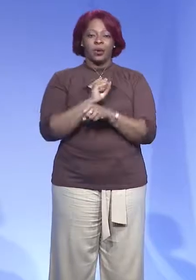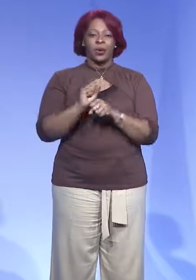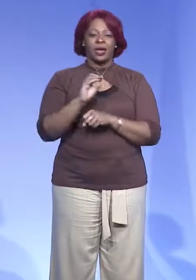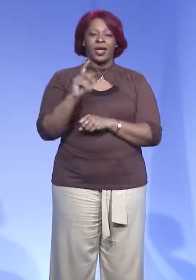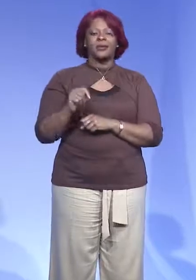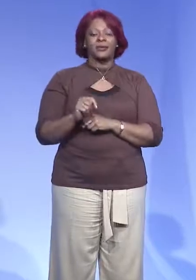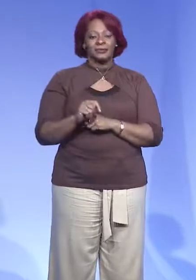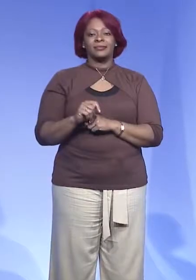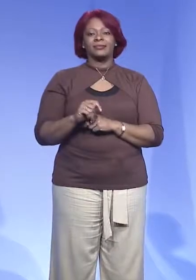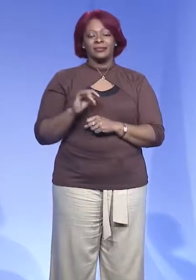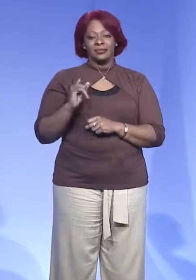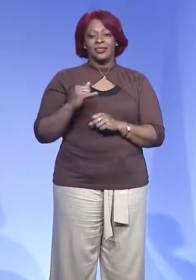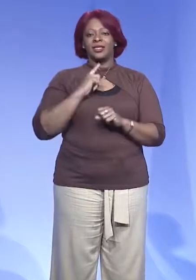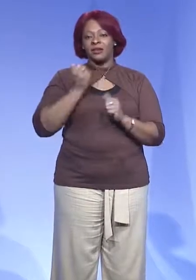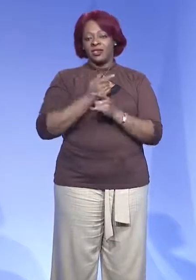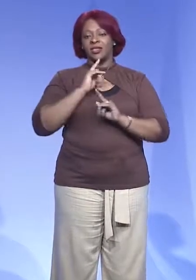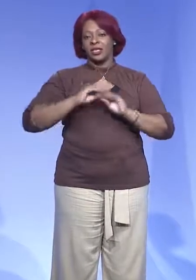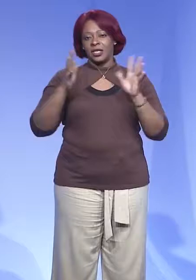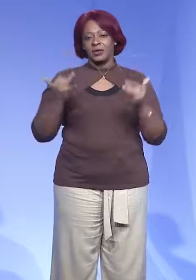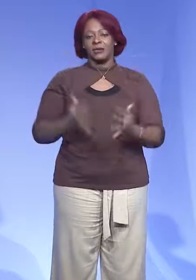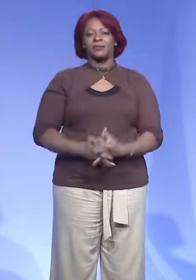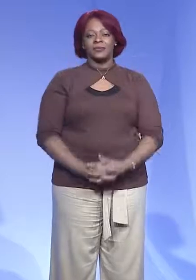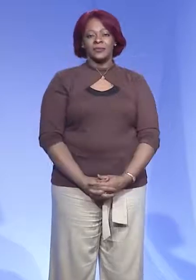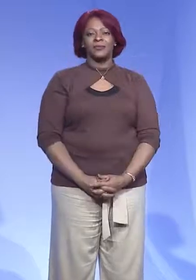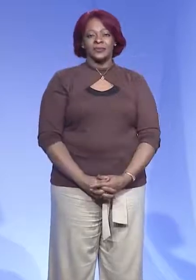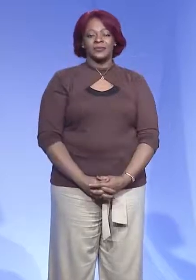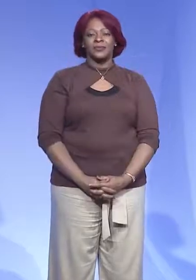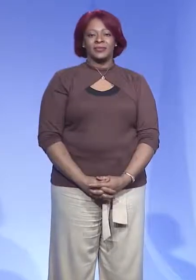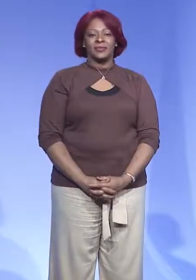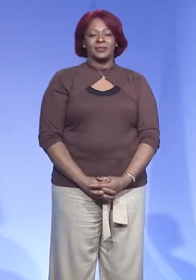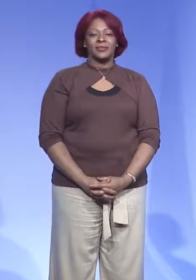all understandings are clear.